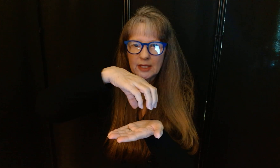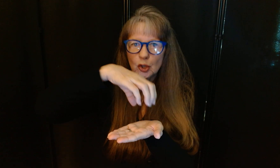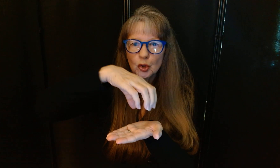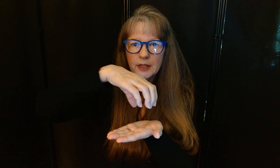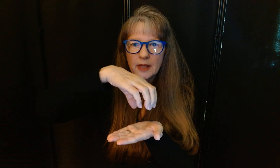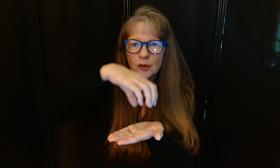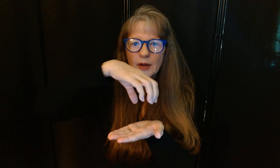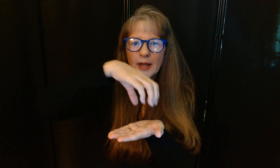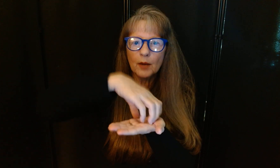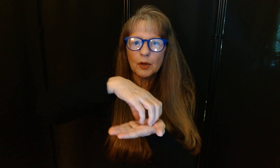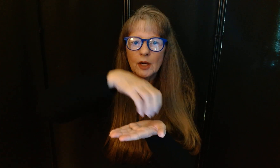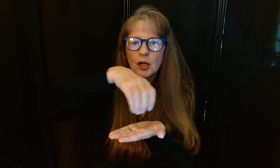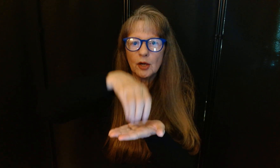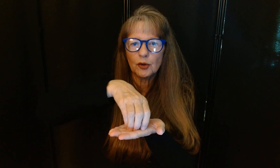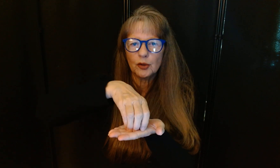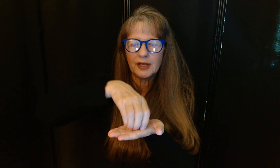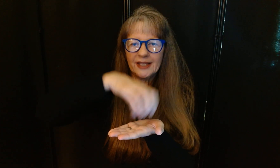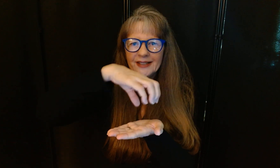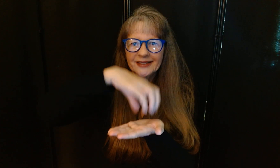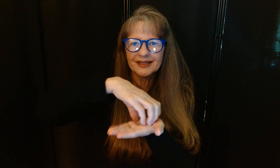cookie cutter, and we're going to cut our cookie.